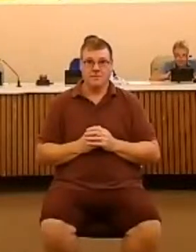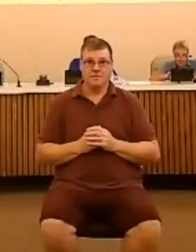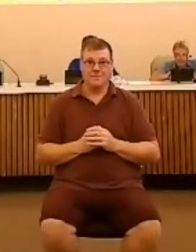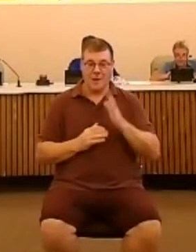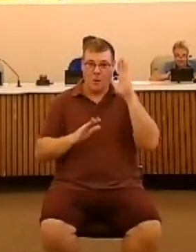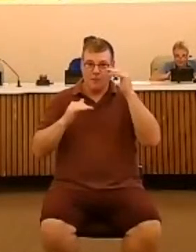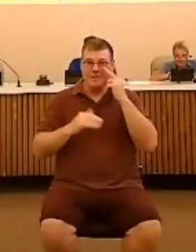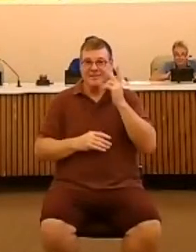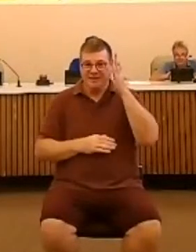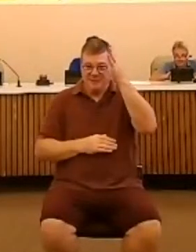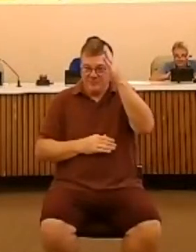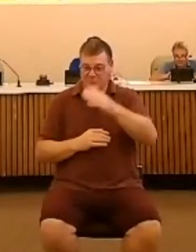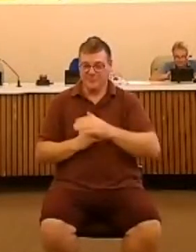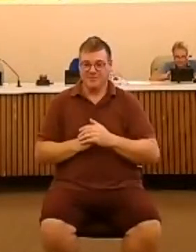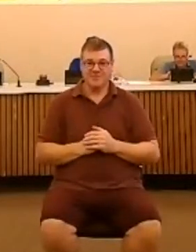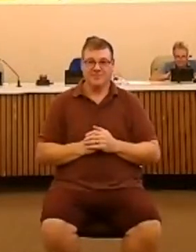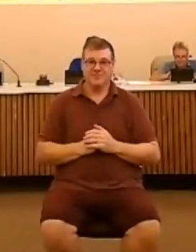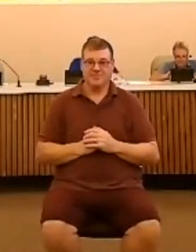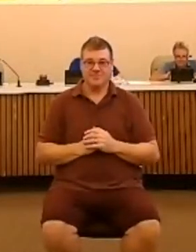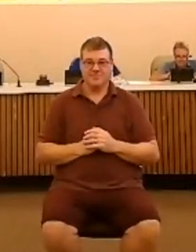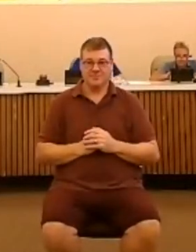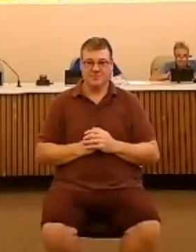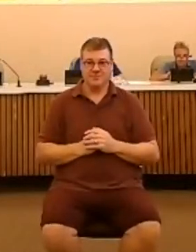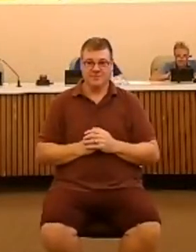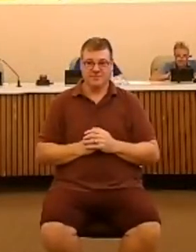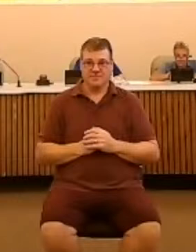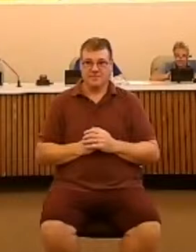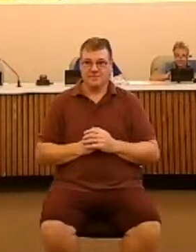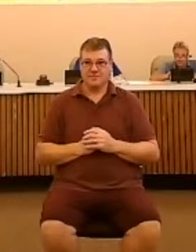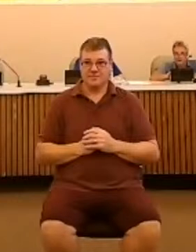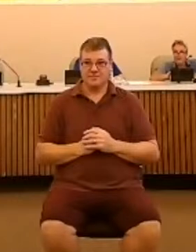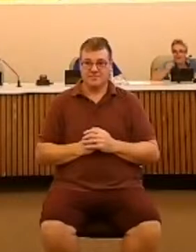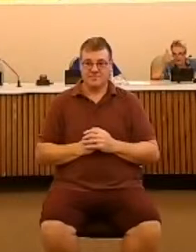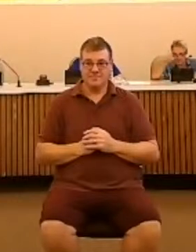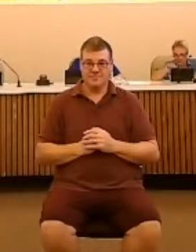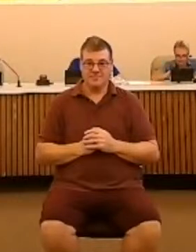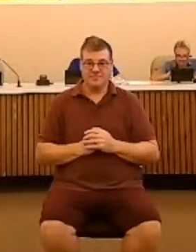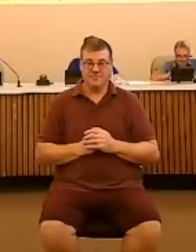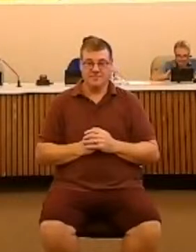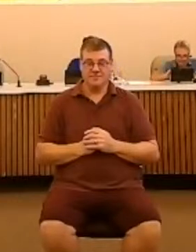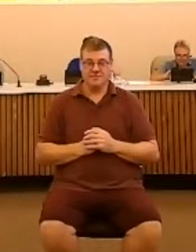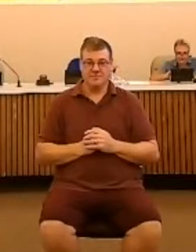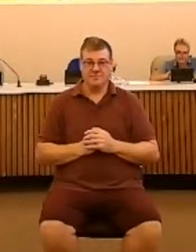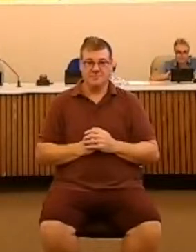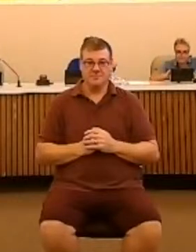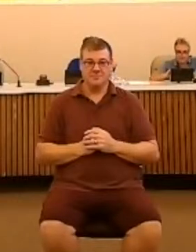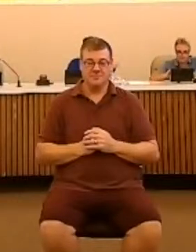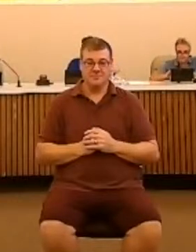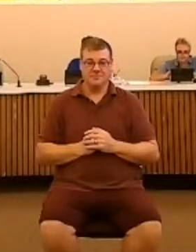future. Thank you. Good. Yep. I think it's great for young people. Okay, great.